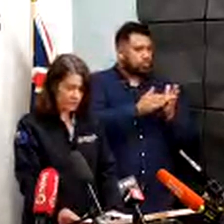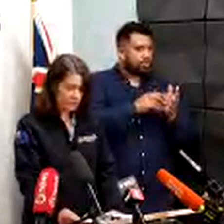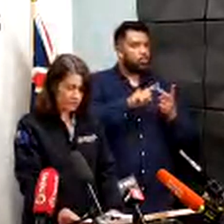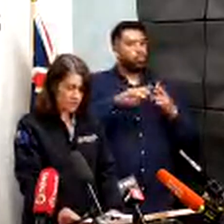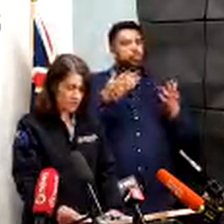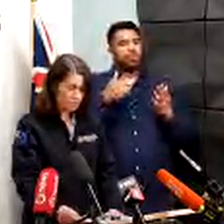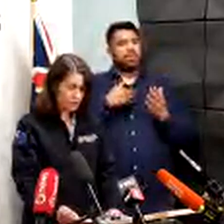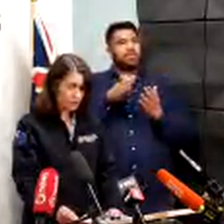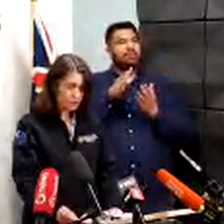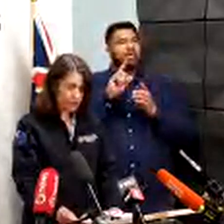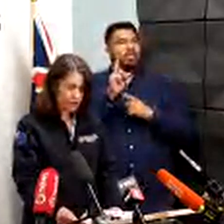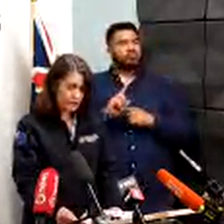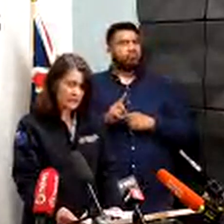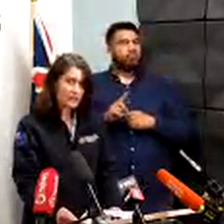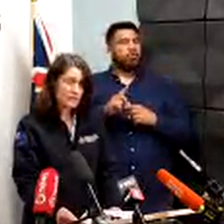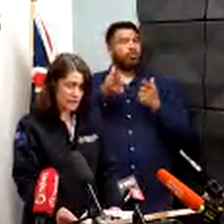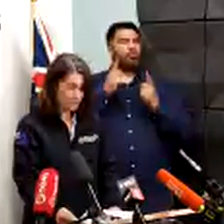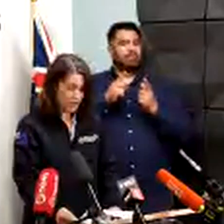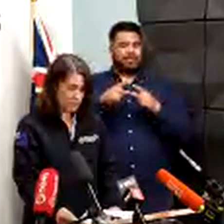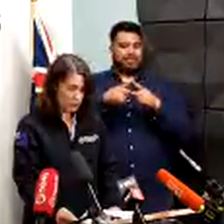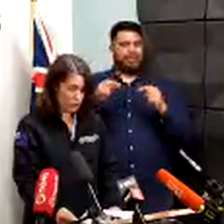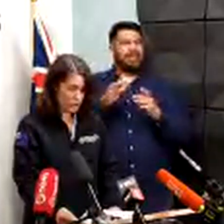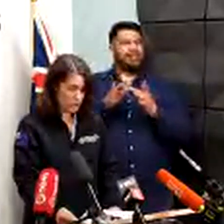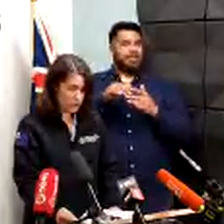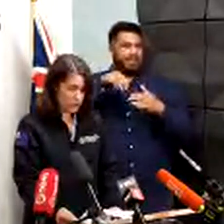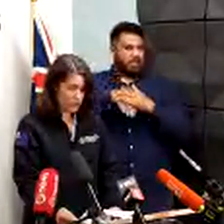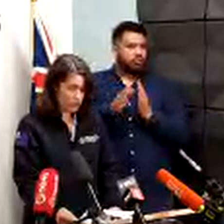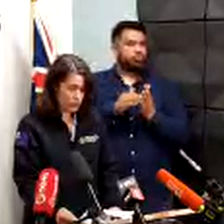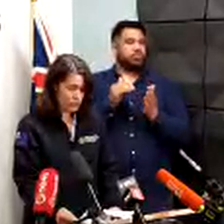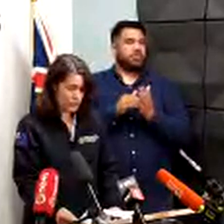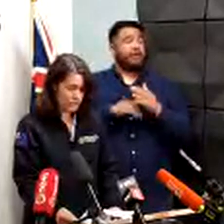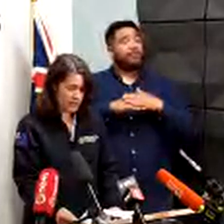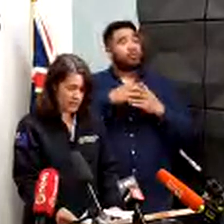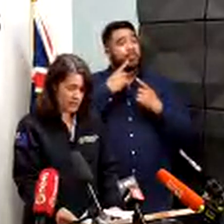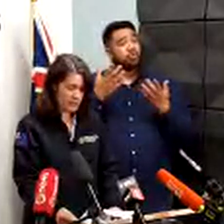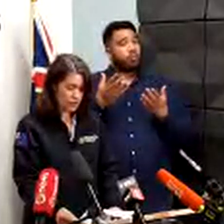Authority. Full information about this is available on